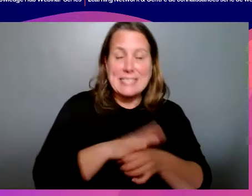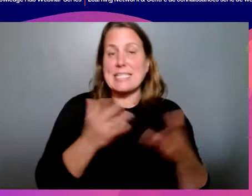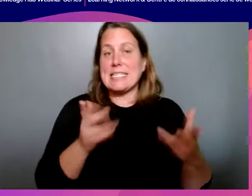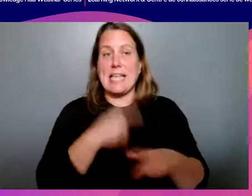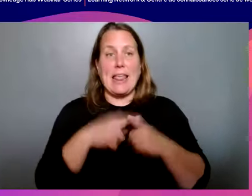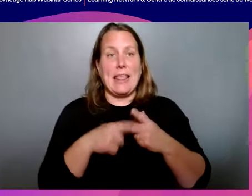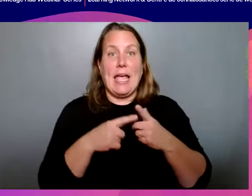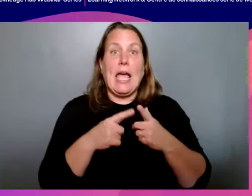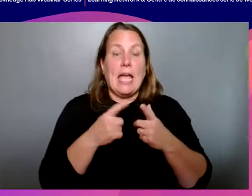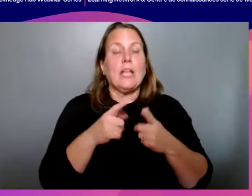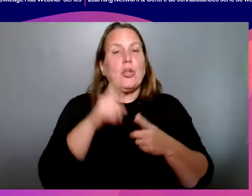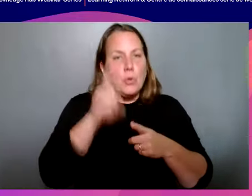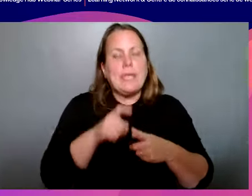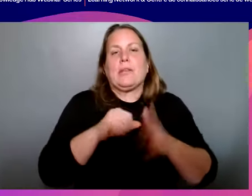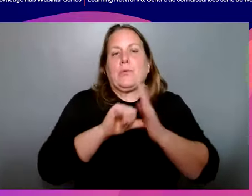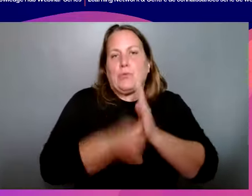diversity in hiring and retention.